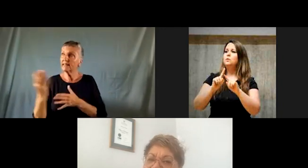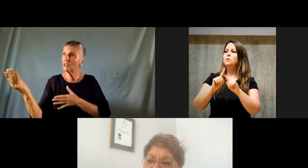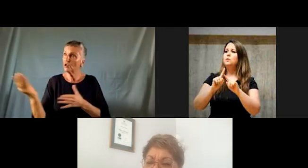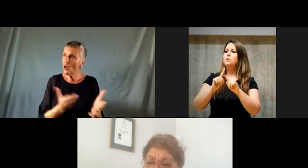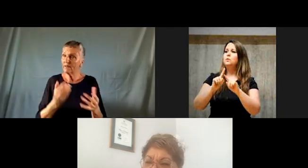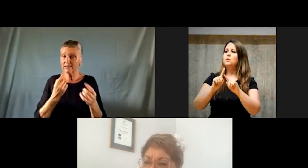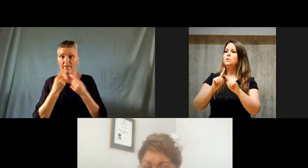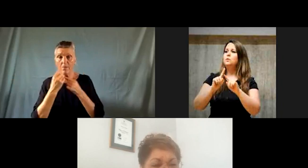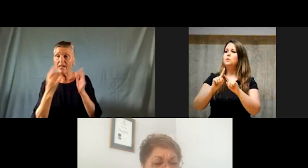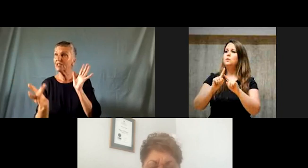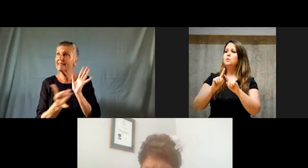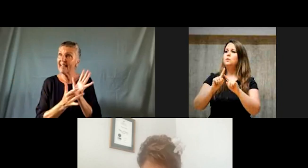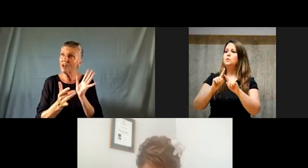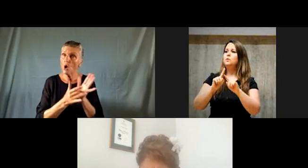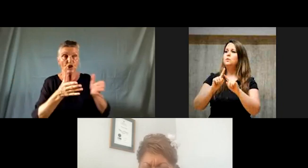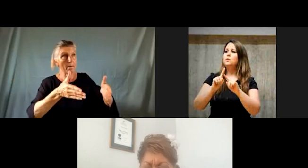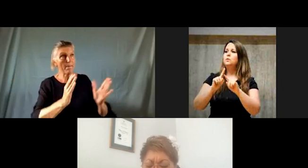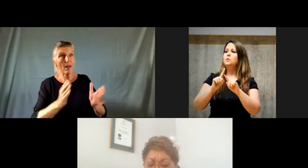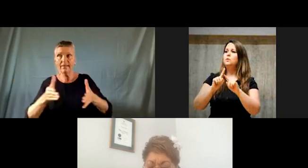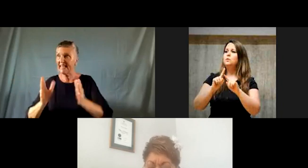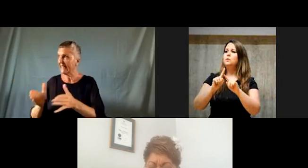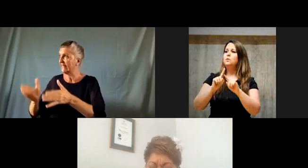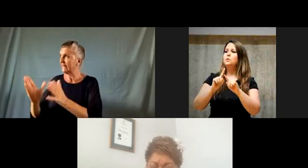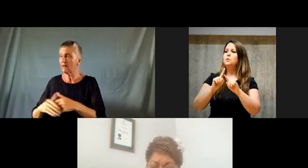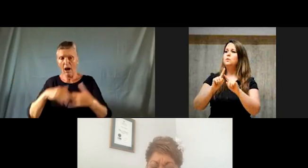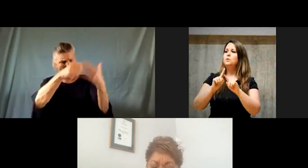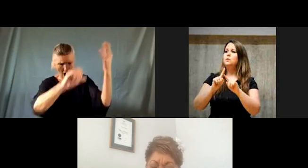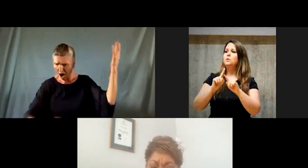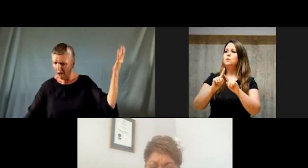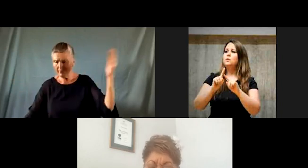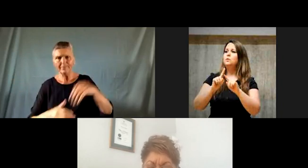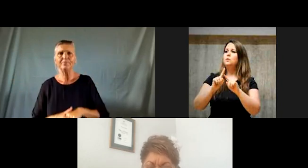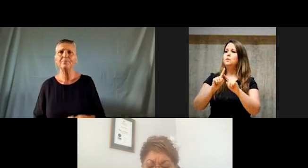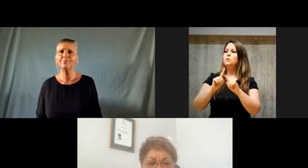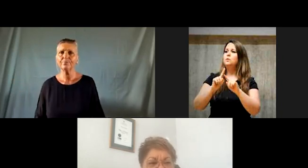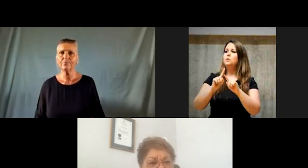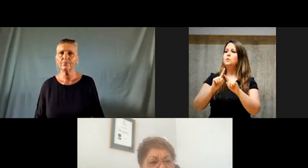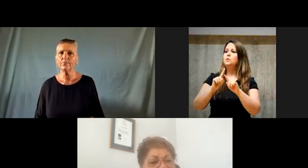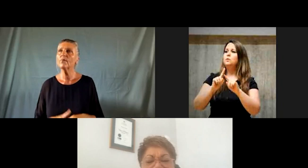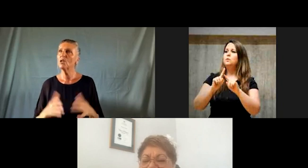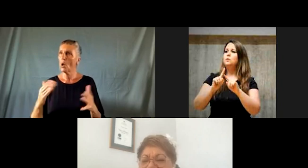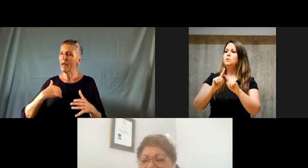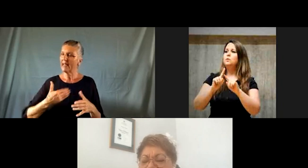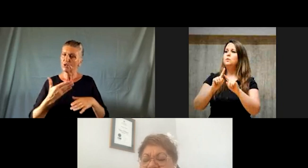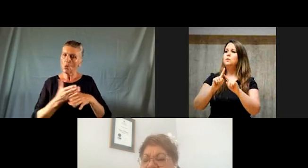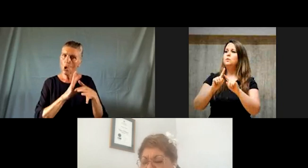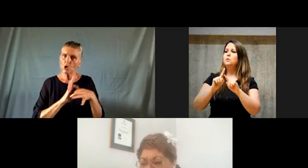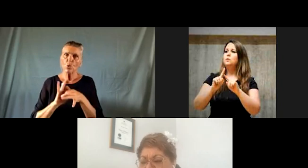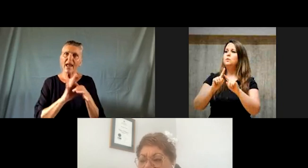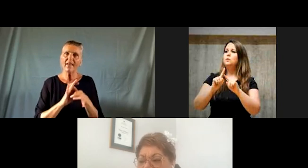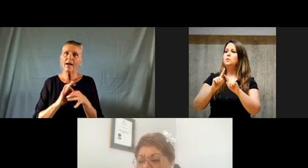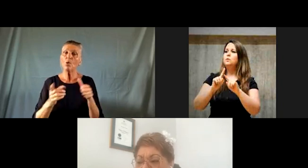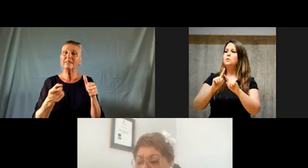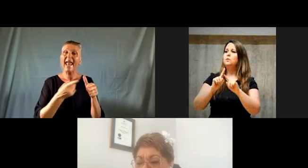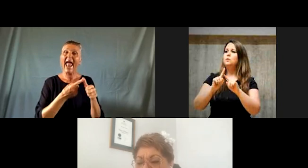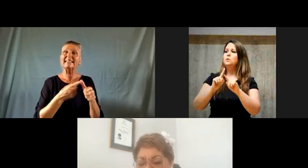technology, and buildings, then the list goes on. So we need to work together because the Access Alliance